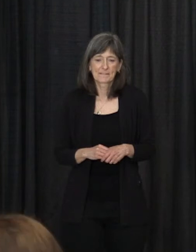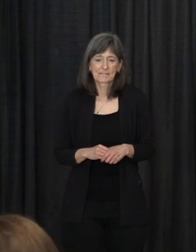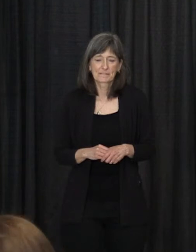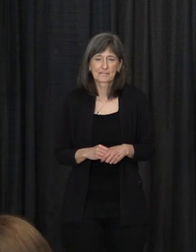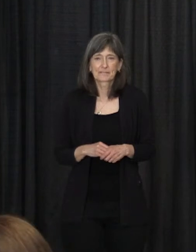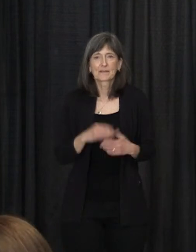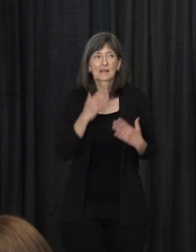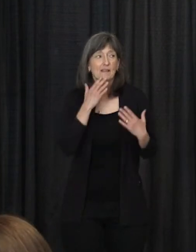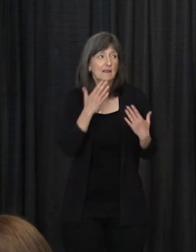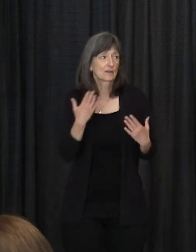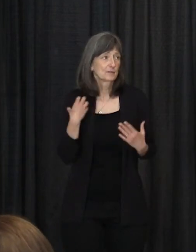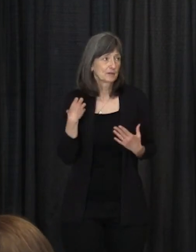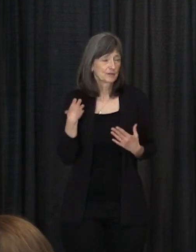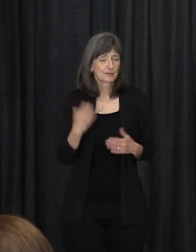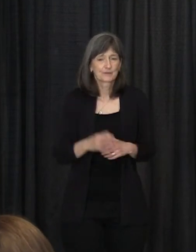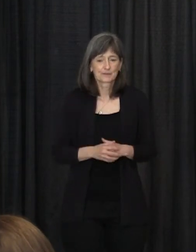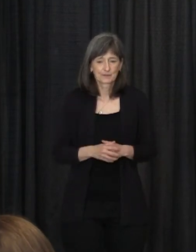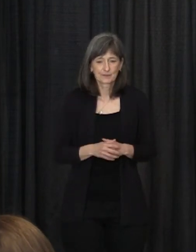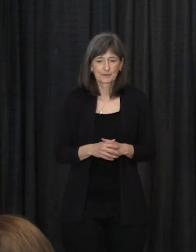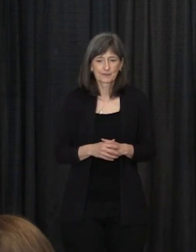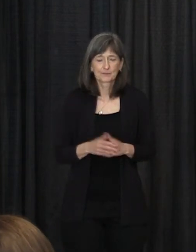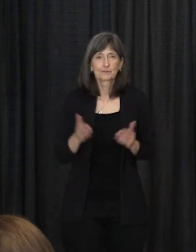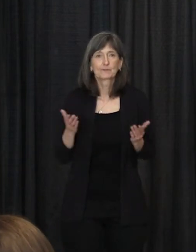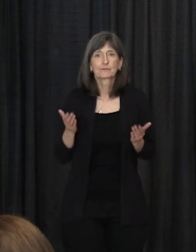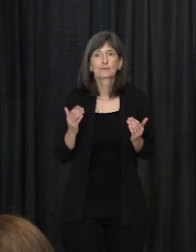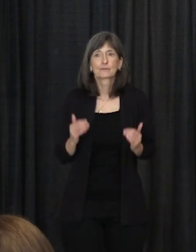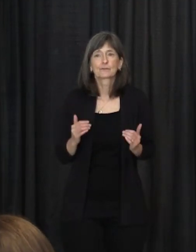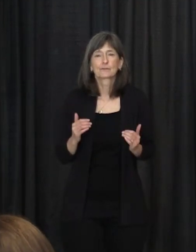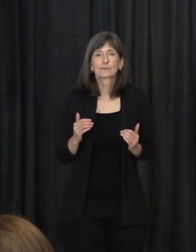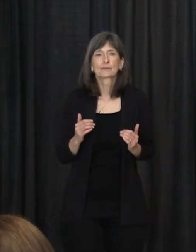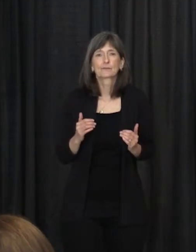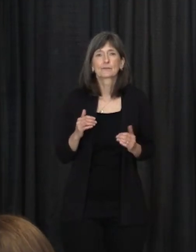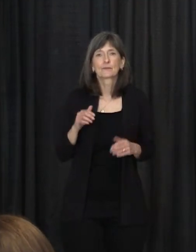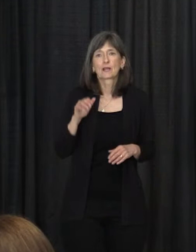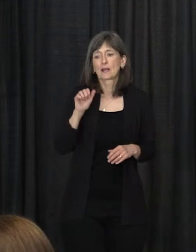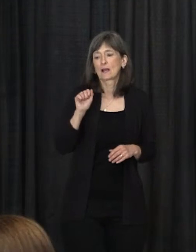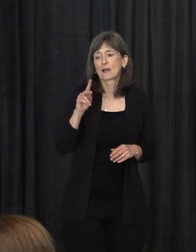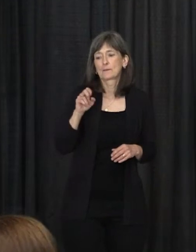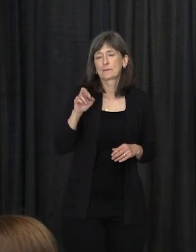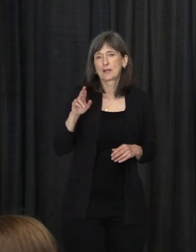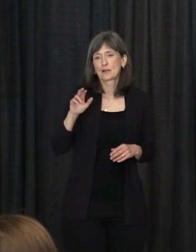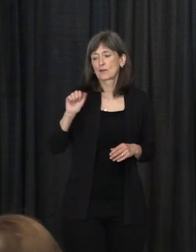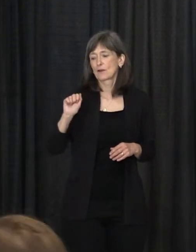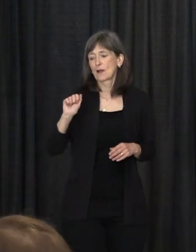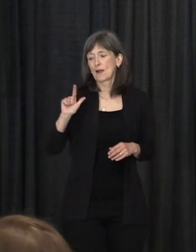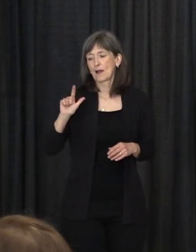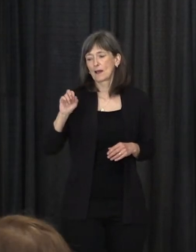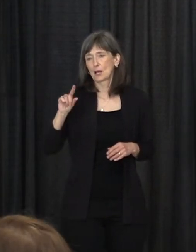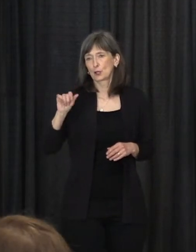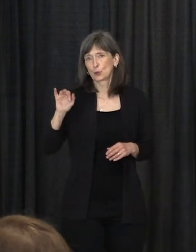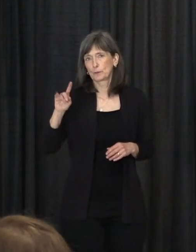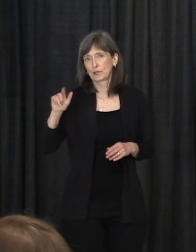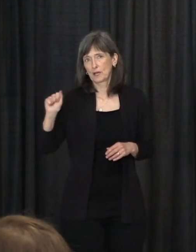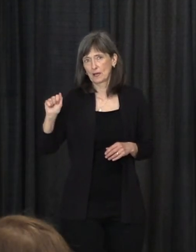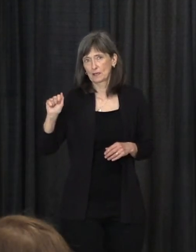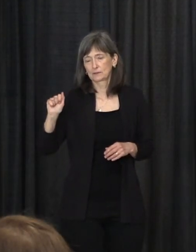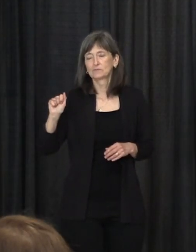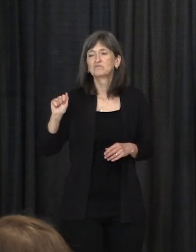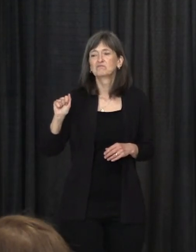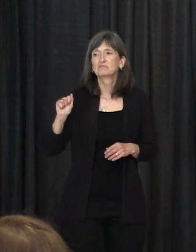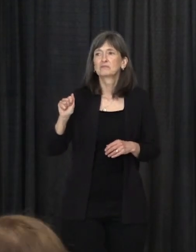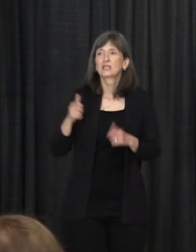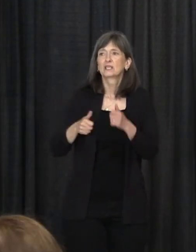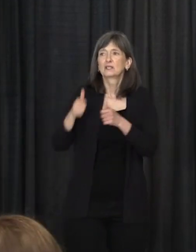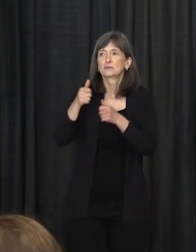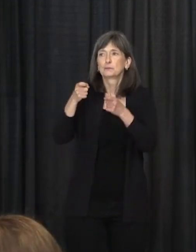Thank you, Minister Osborne. Our next speaker is Amer Alaguza. He's a project manager with the Association for New